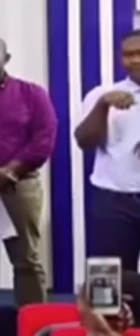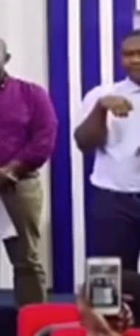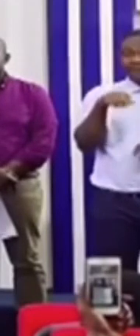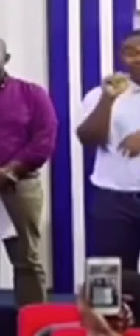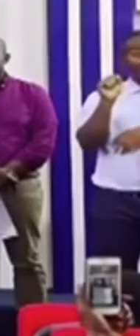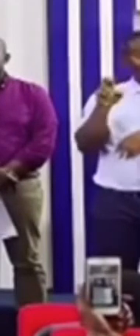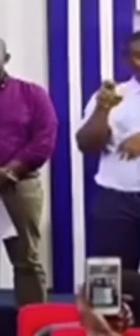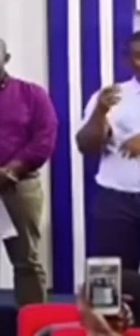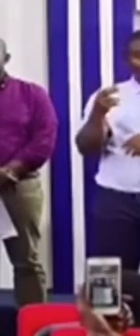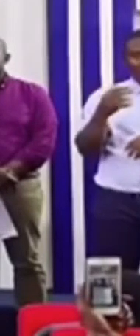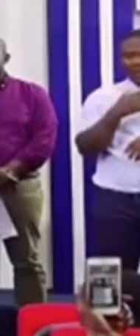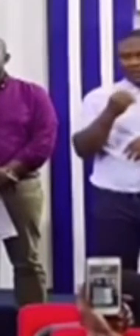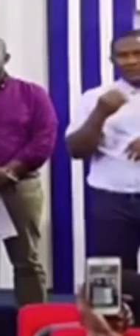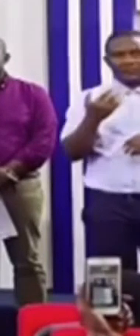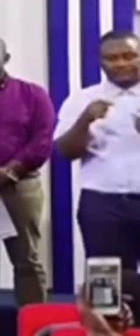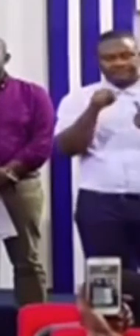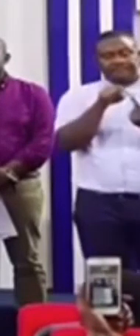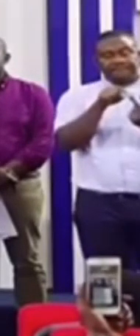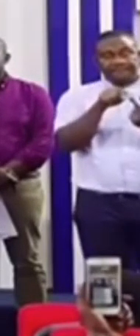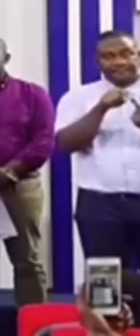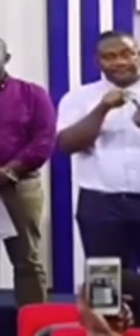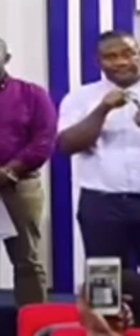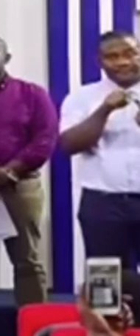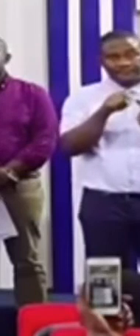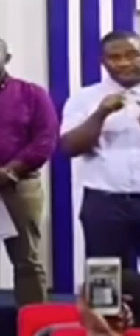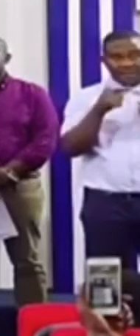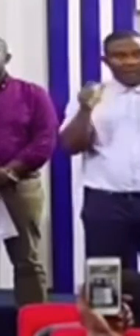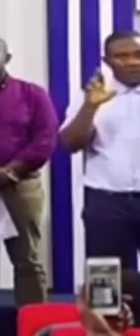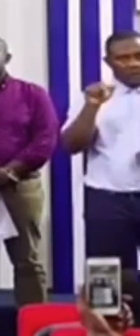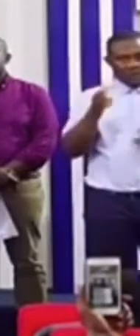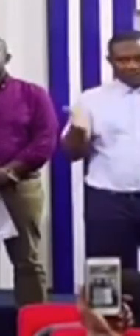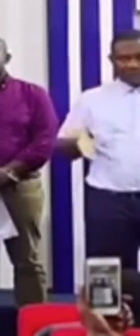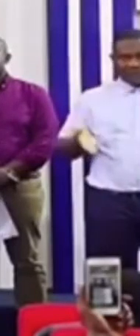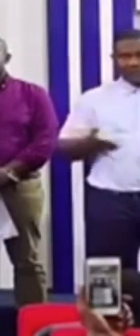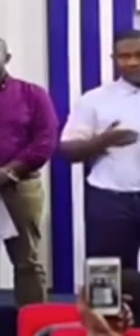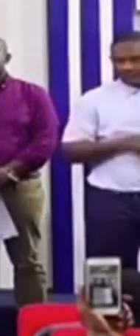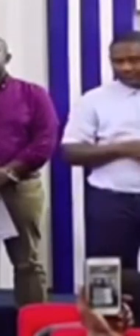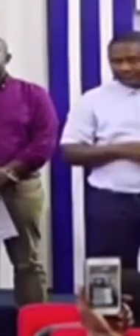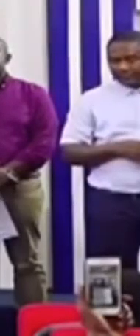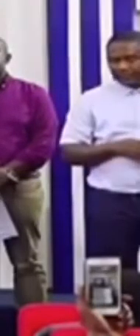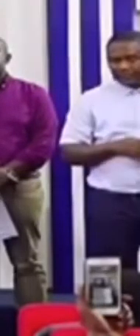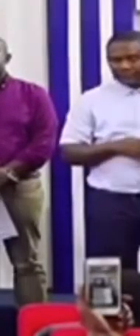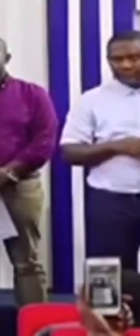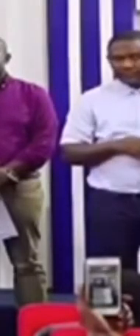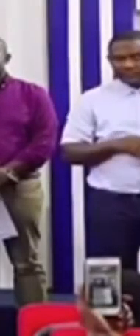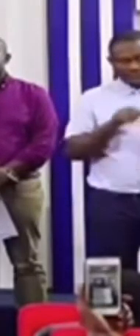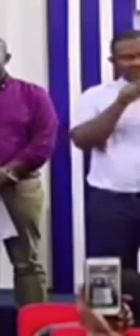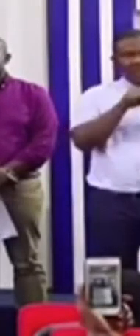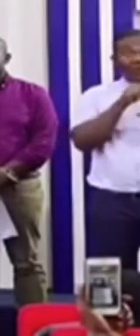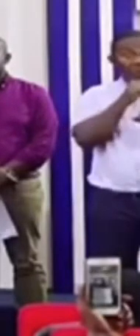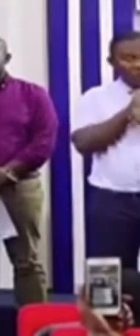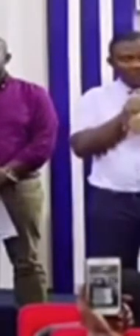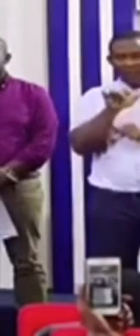Ashanti region and the other Greater Accra region here. The first is a 56-year-old